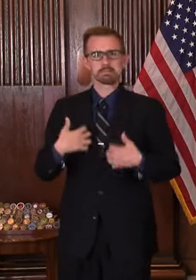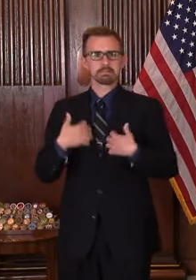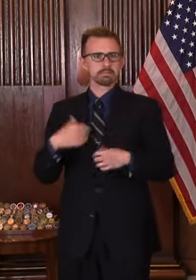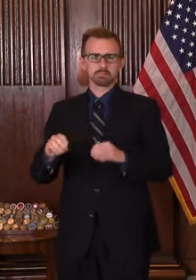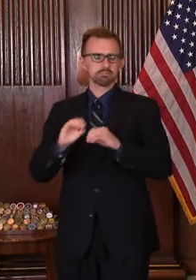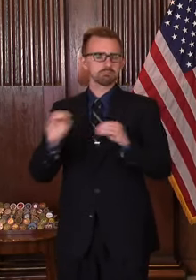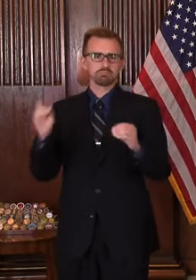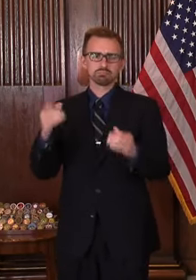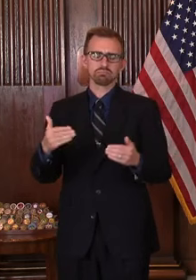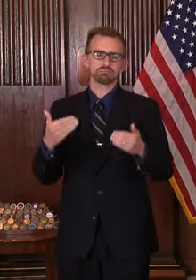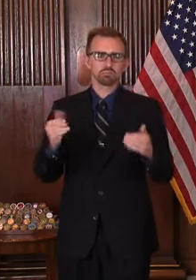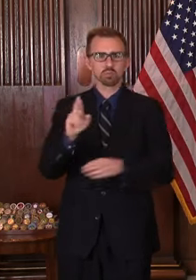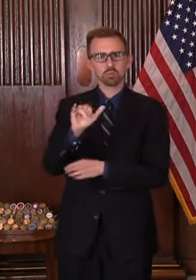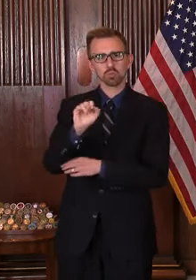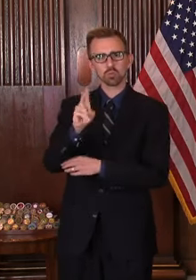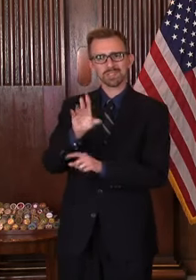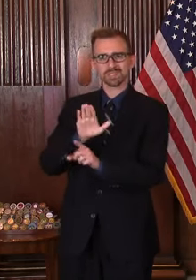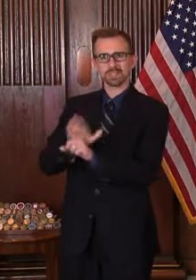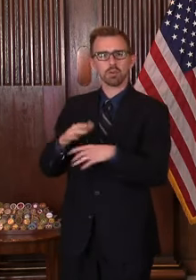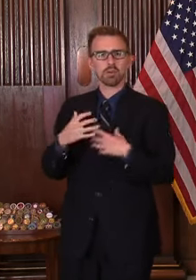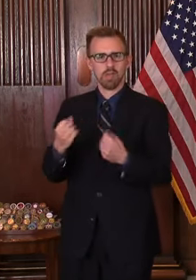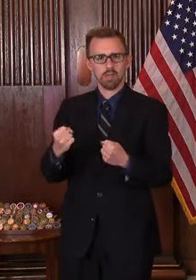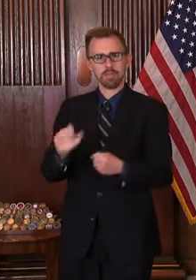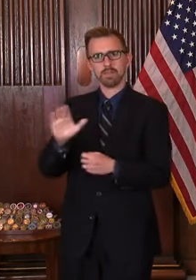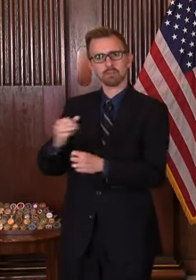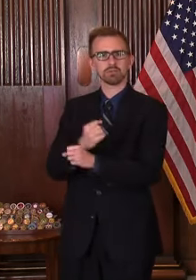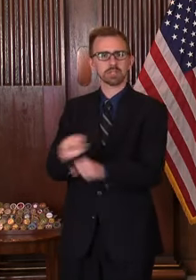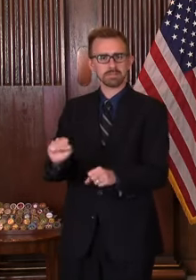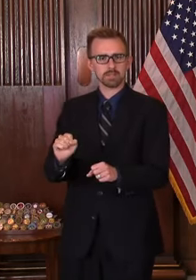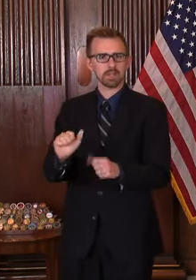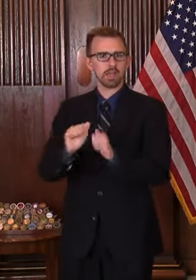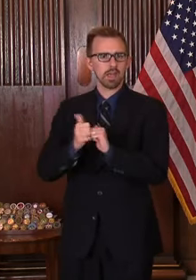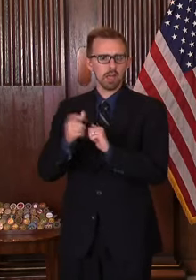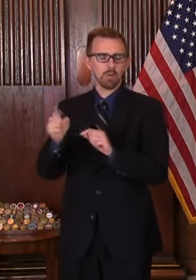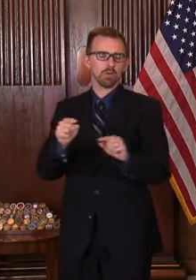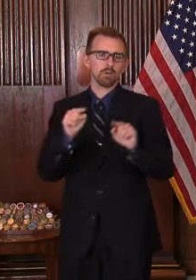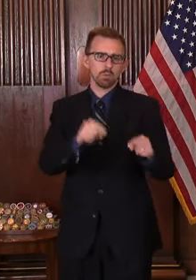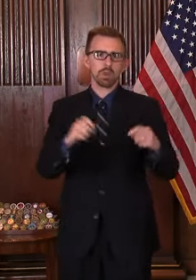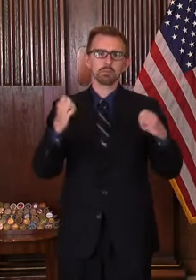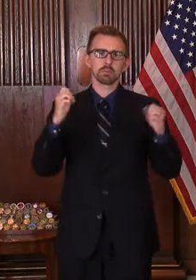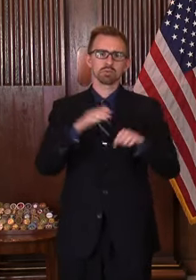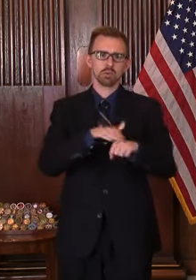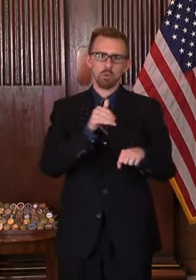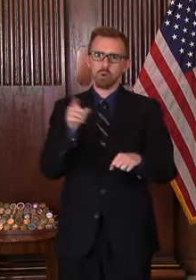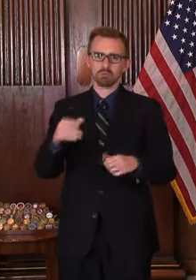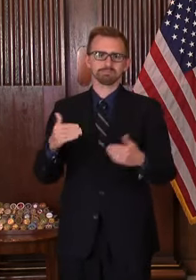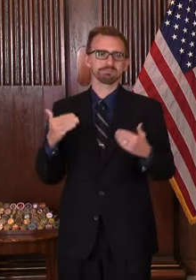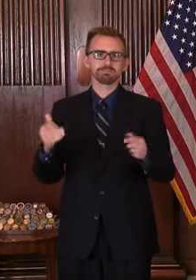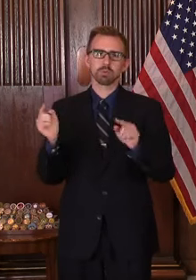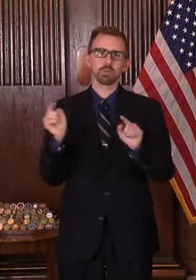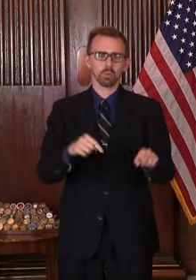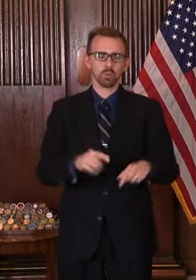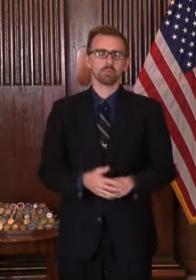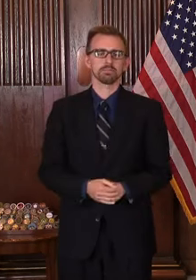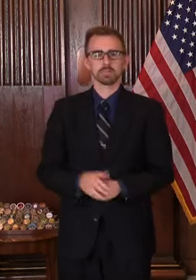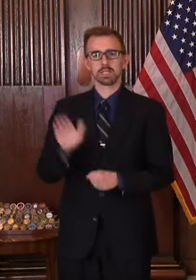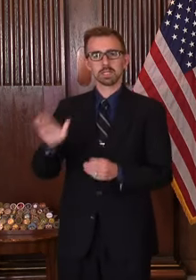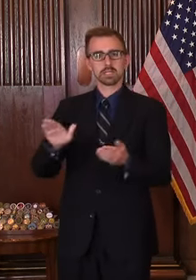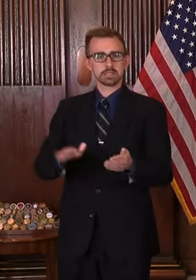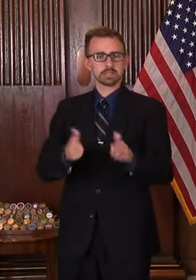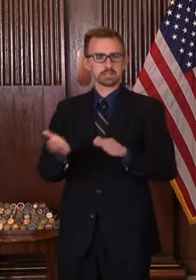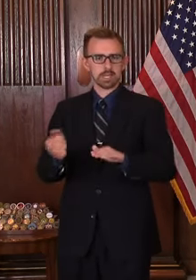hesitation risked their own health and safety by responding to emergency calls. His death should